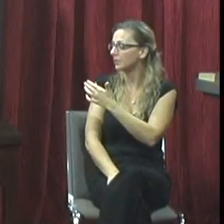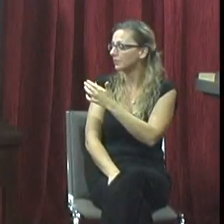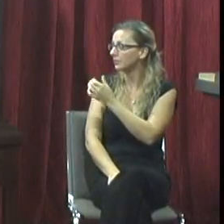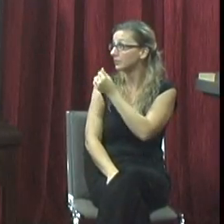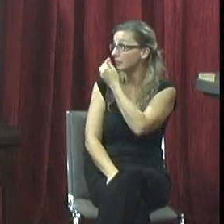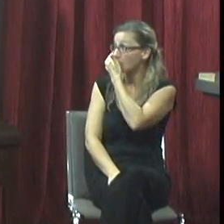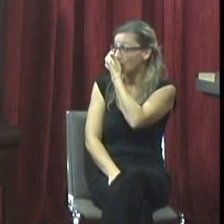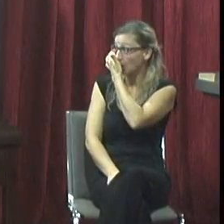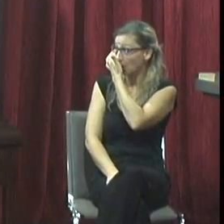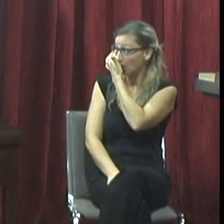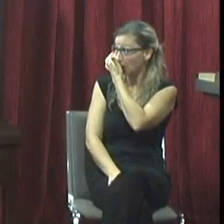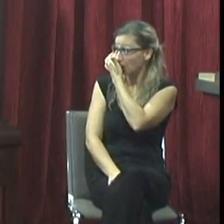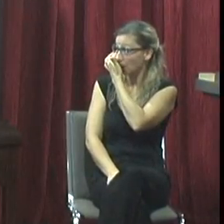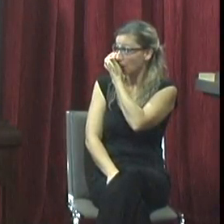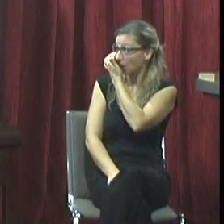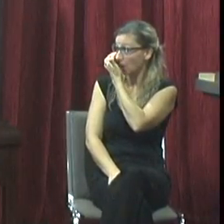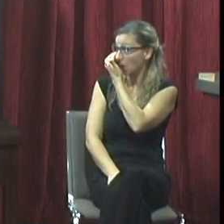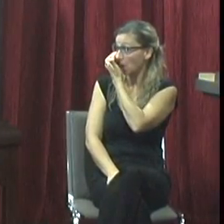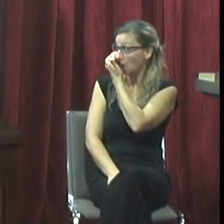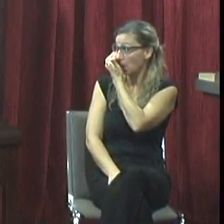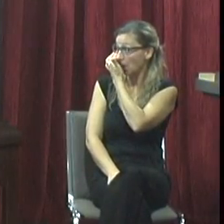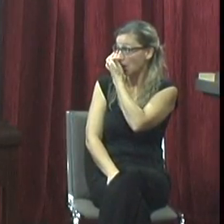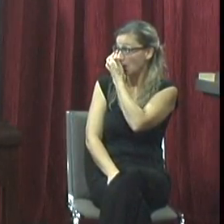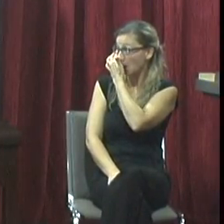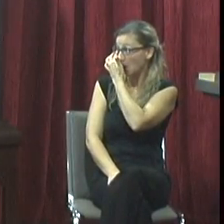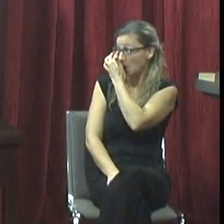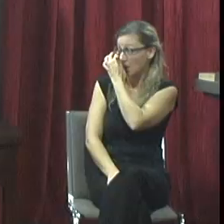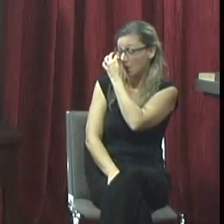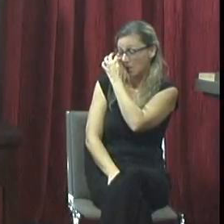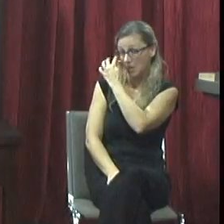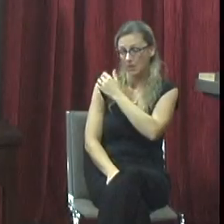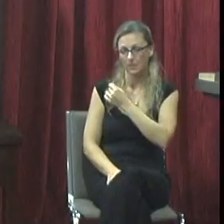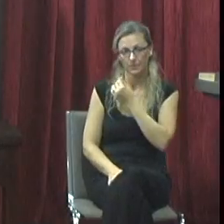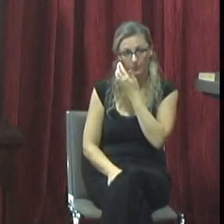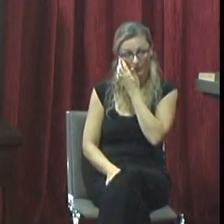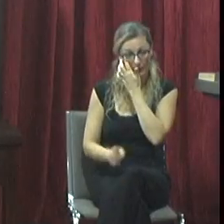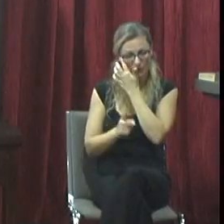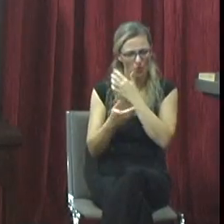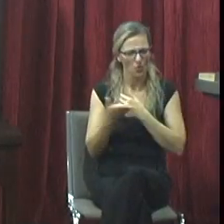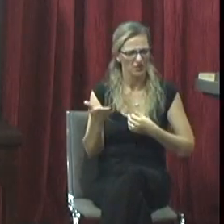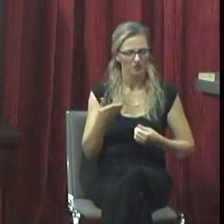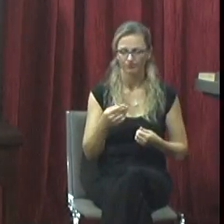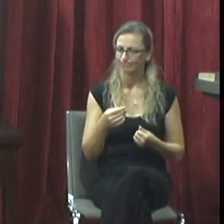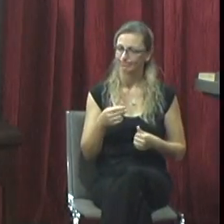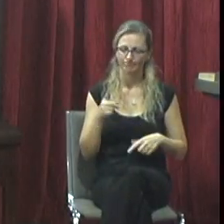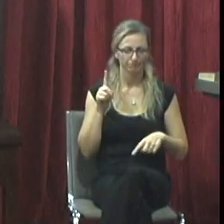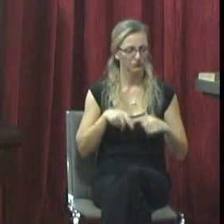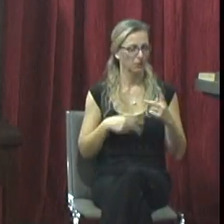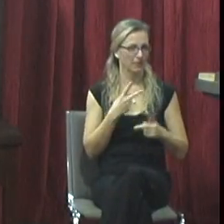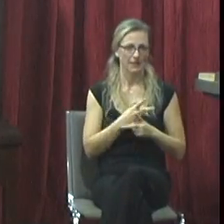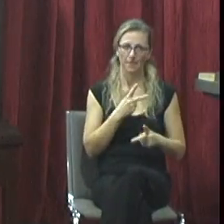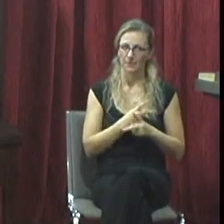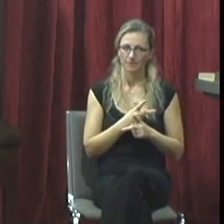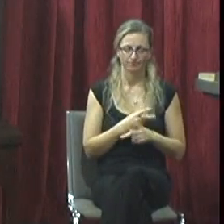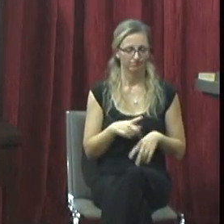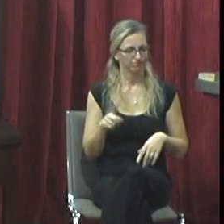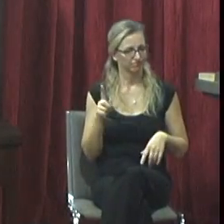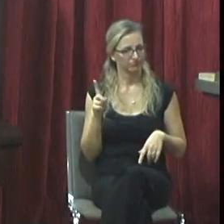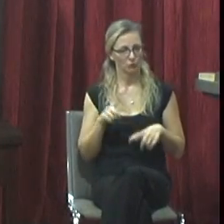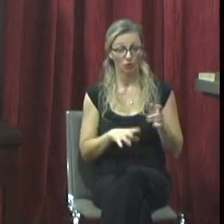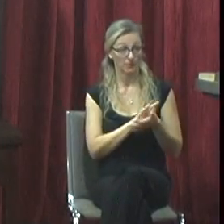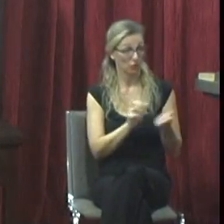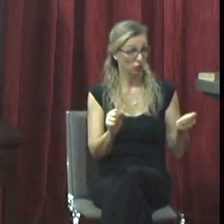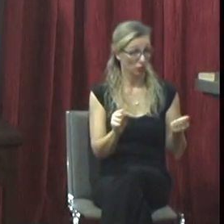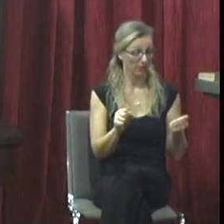Lord." So those items were not to be destroyed. They were not to be kept as plunder. They were to be put into the treasury of the Lord.